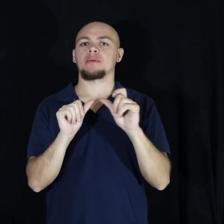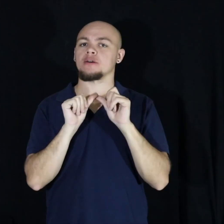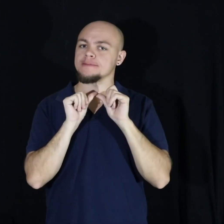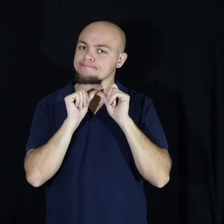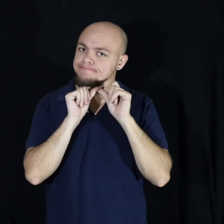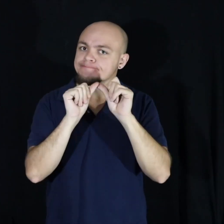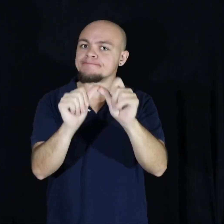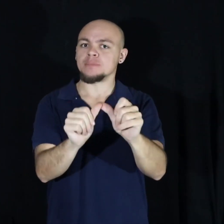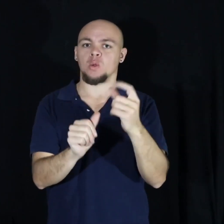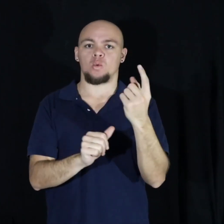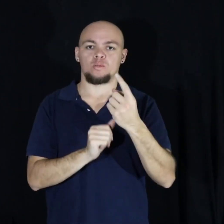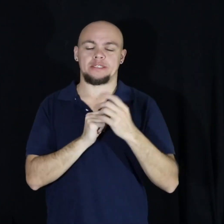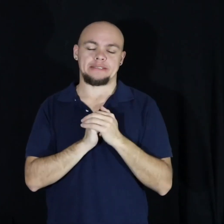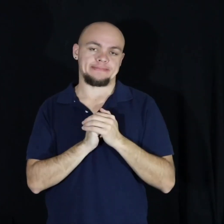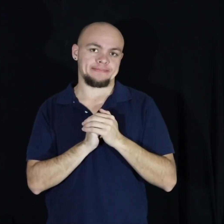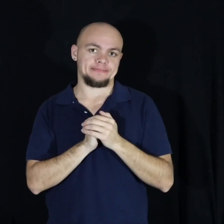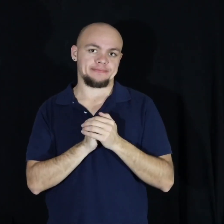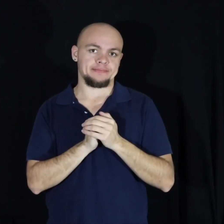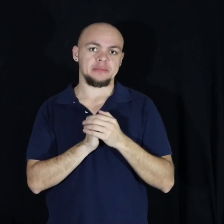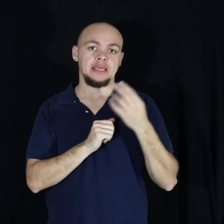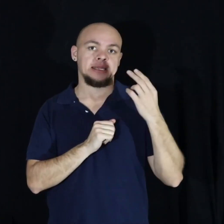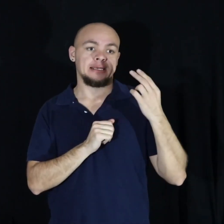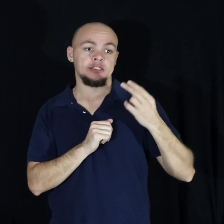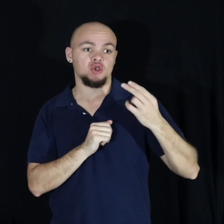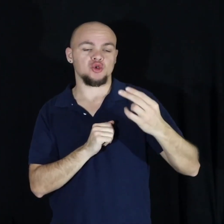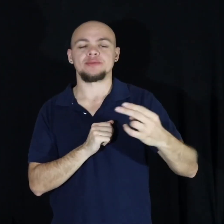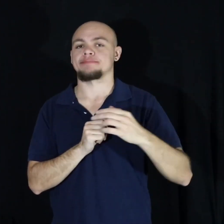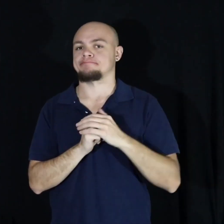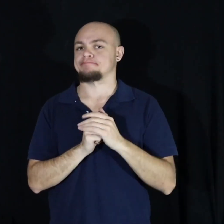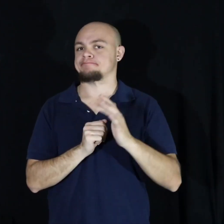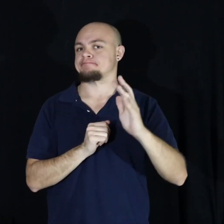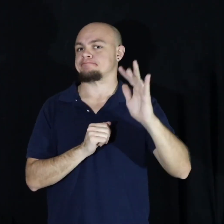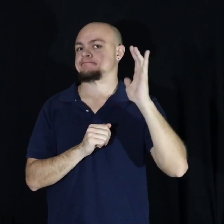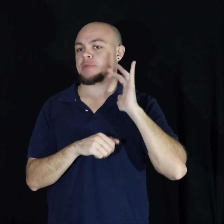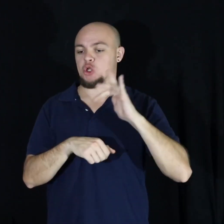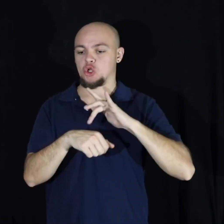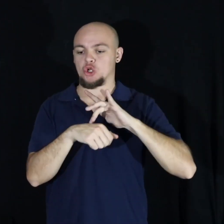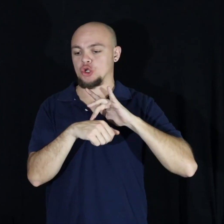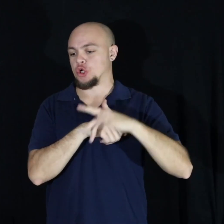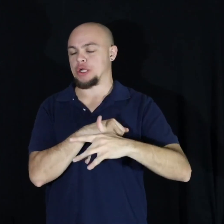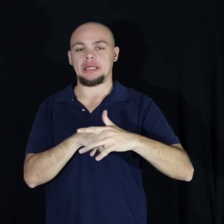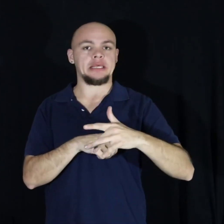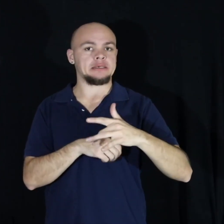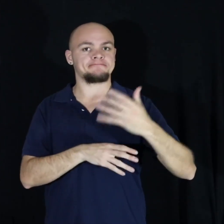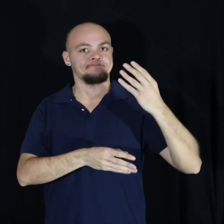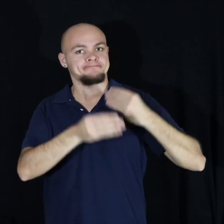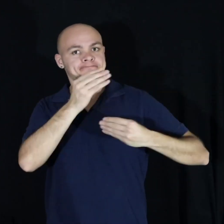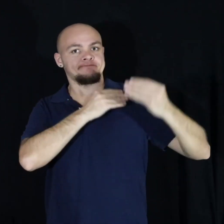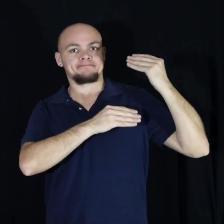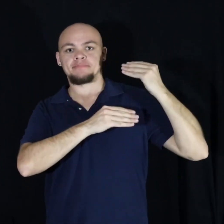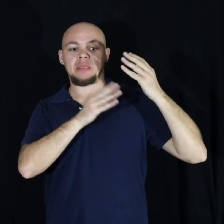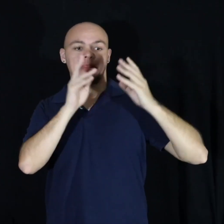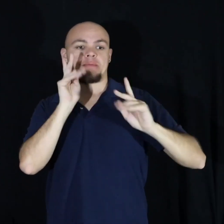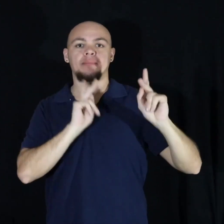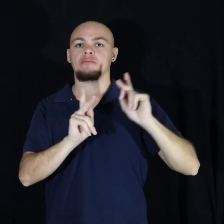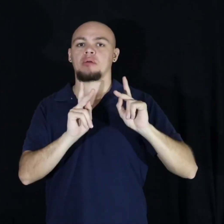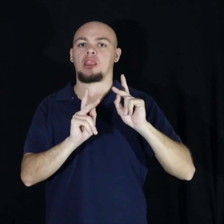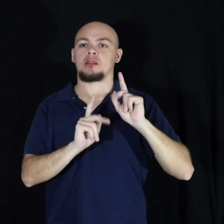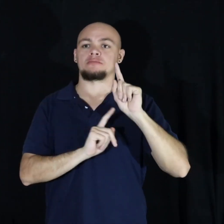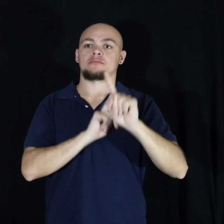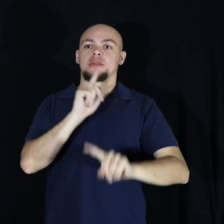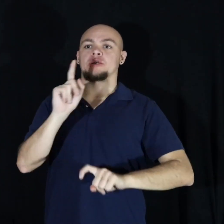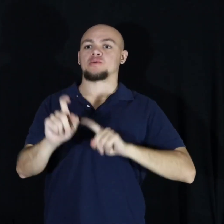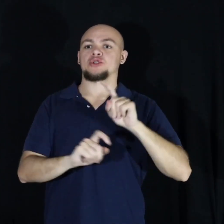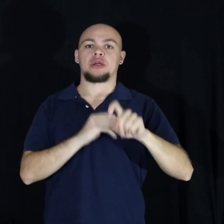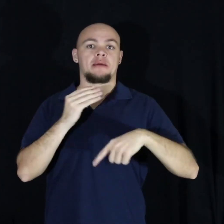persevered. And throughout history, way back to our earliest ancestors, the people who asked the most